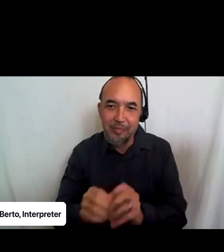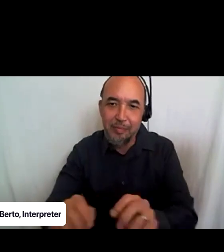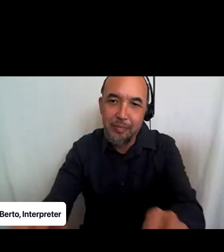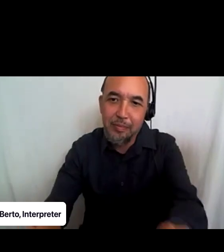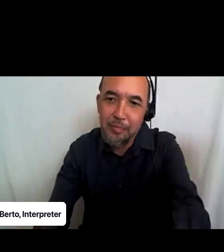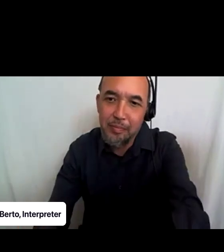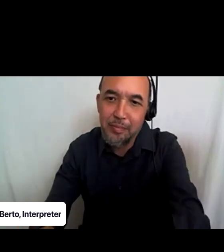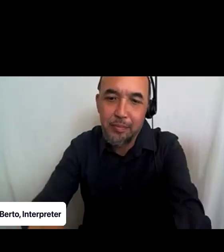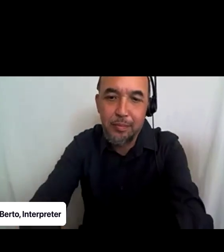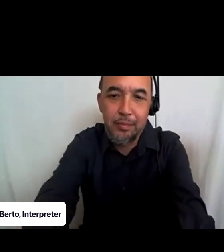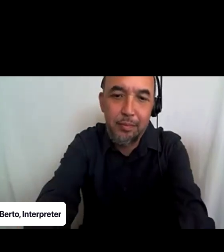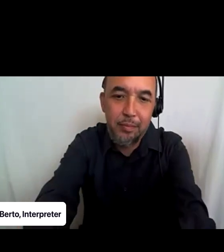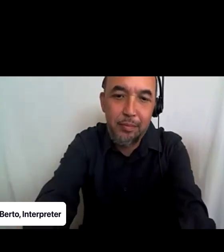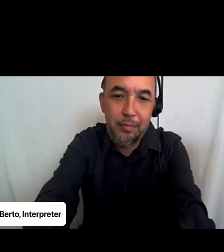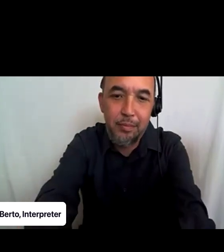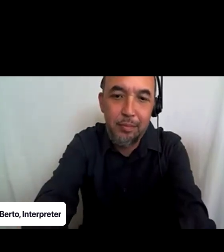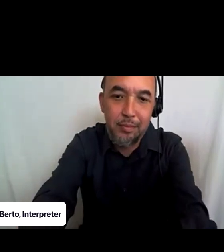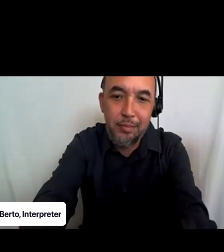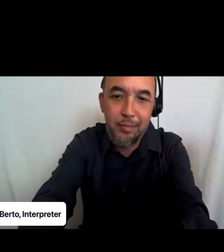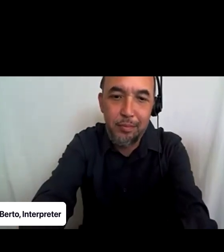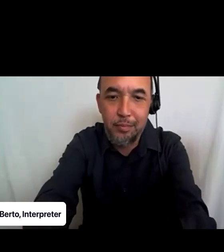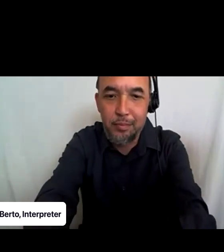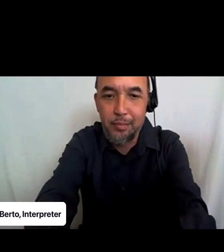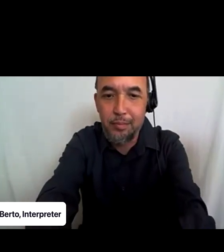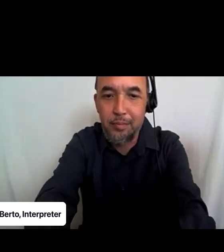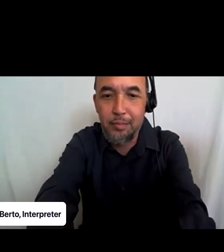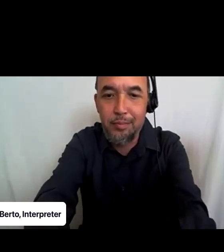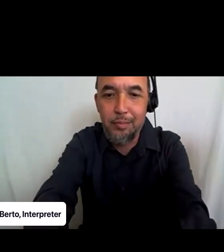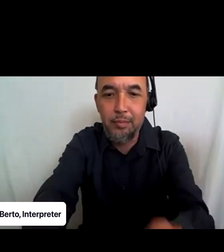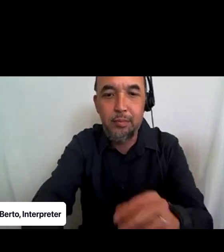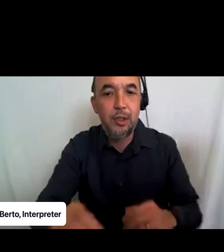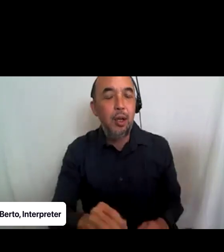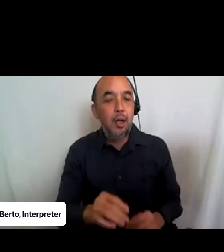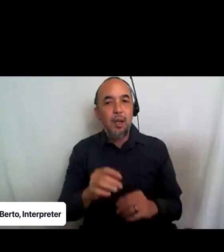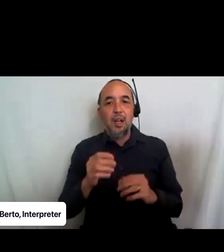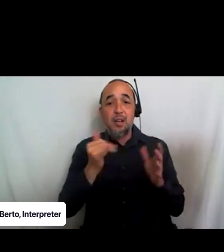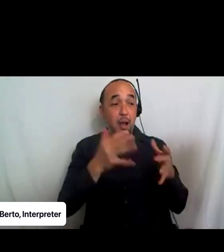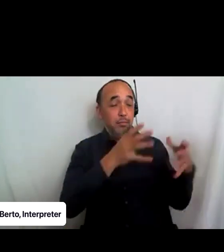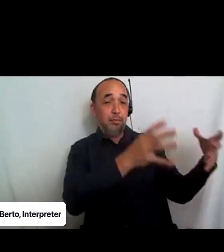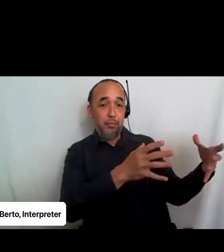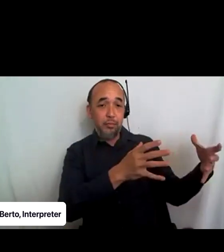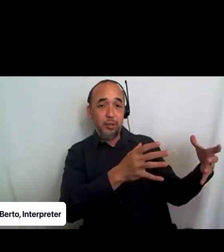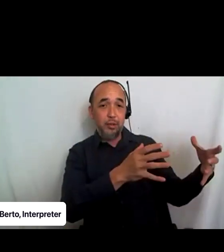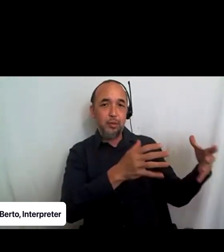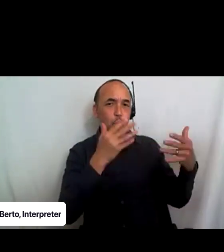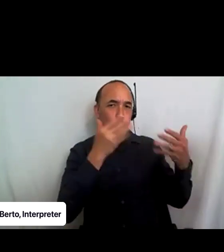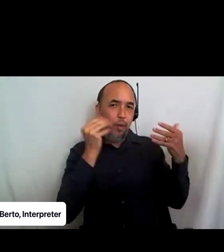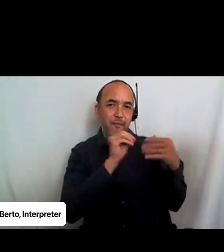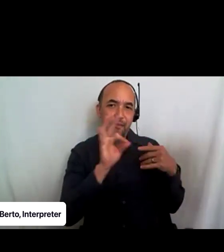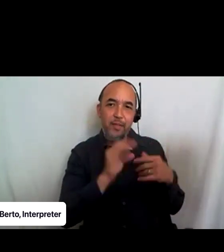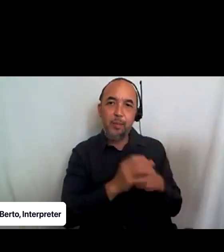and then set that aside to cool while we move on to the